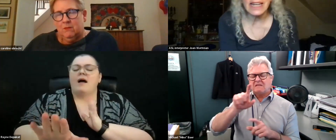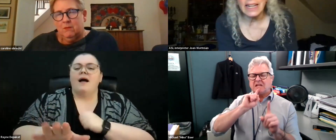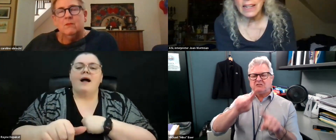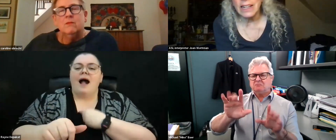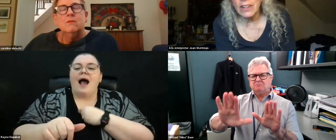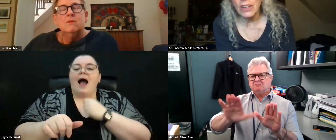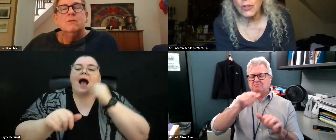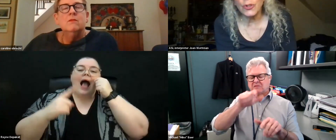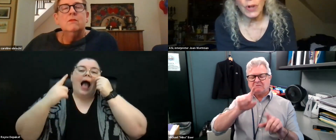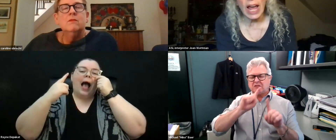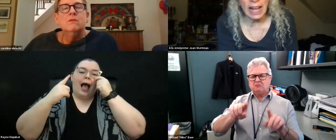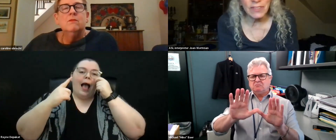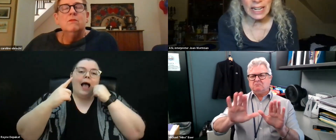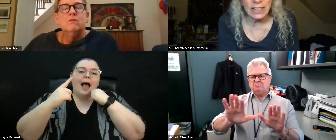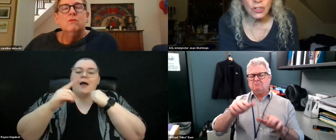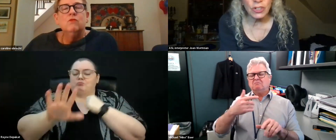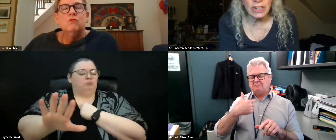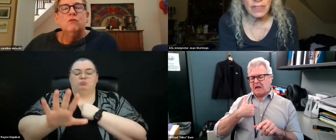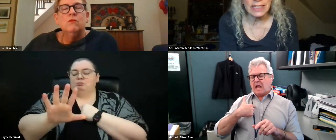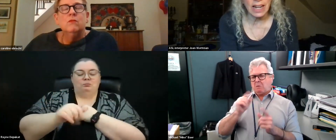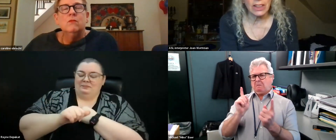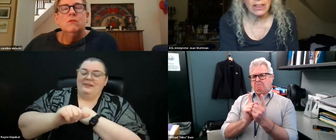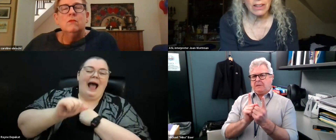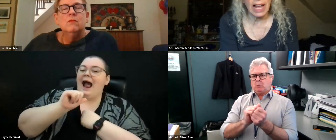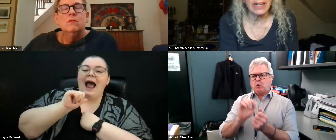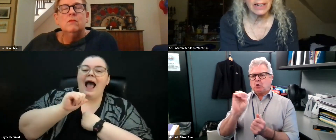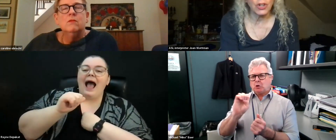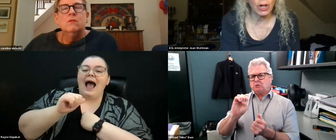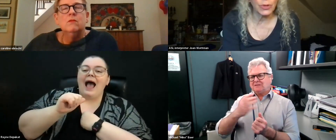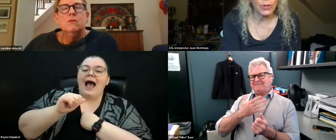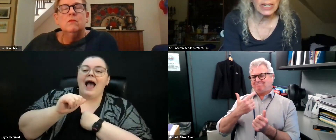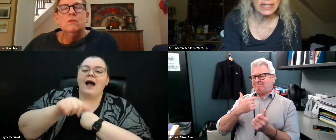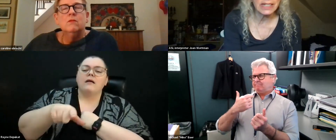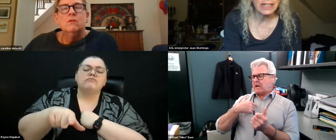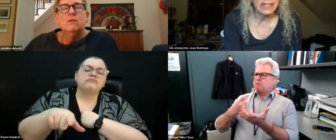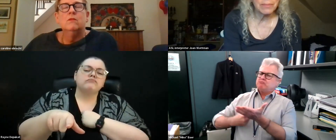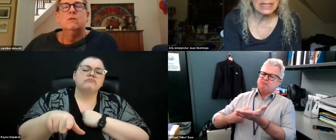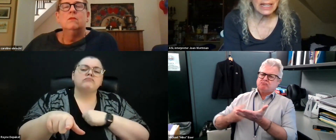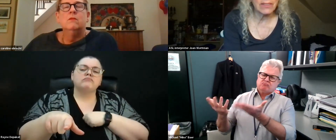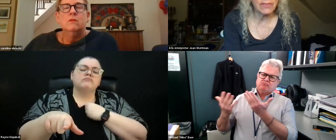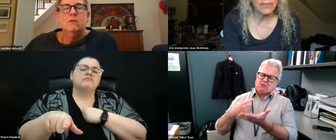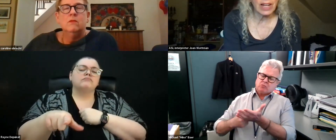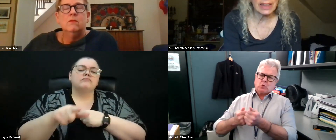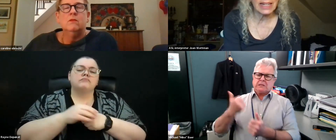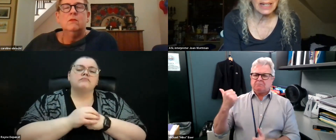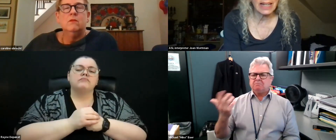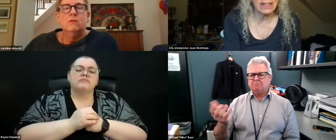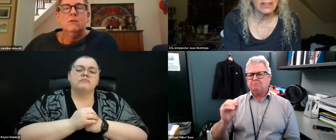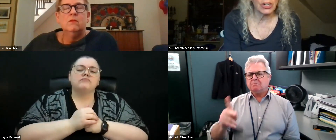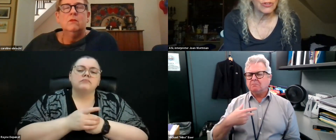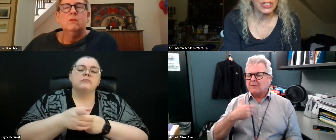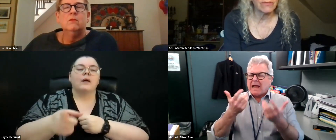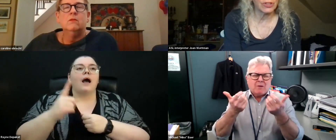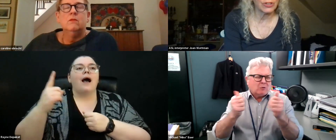Mike is saying, you do not have to answer if that's not, I can talk with Ernest myself. I'd like to